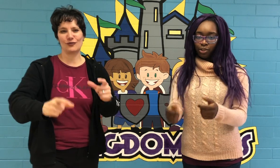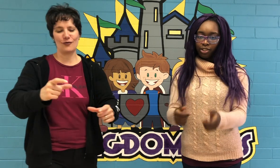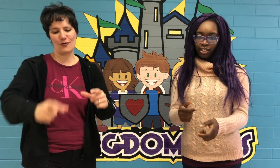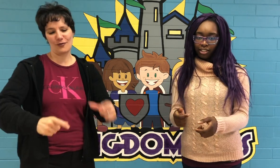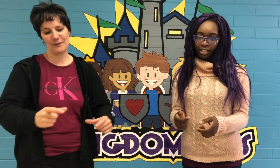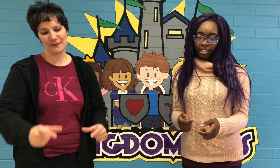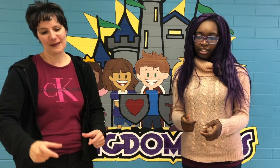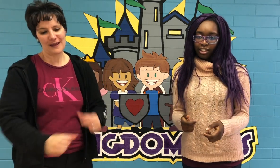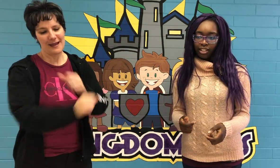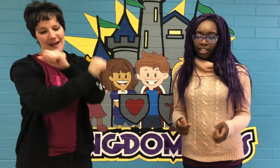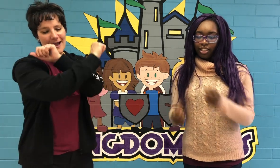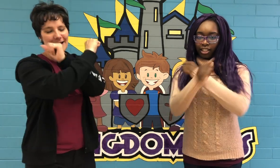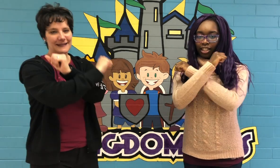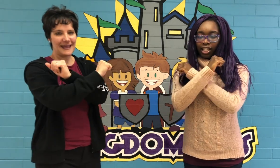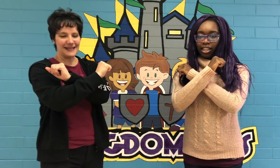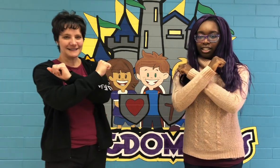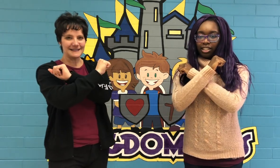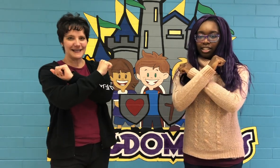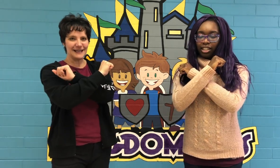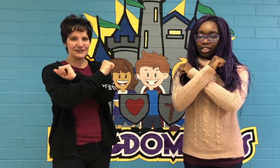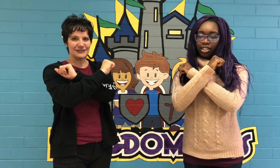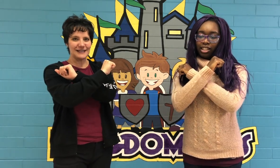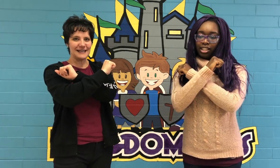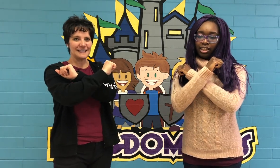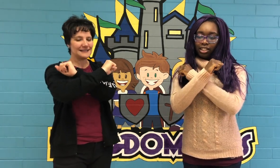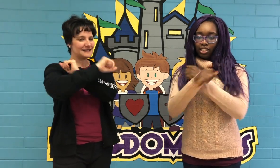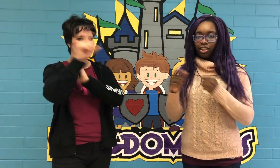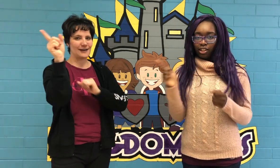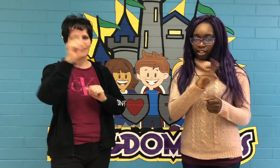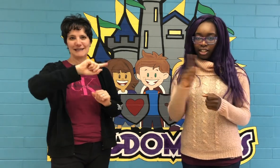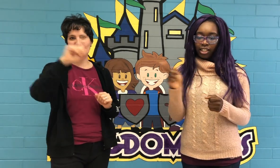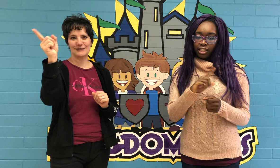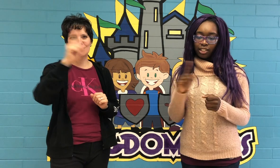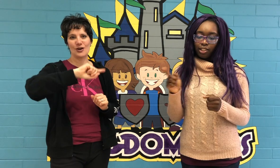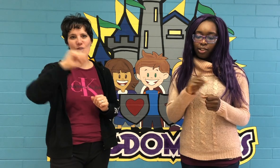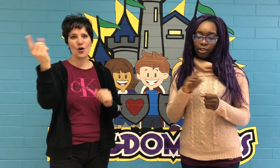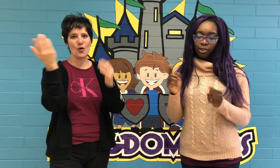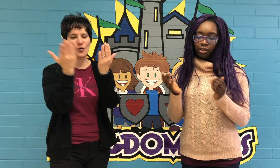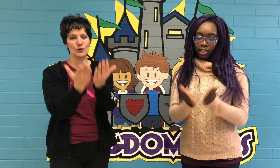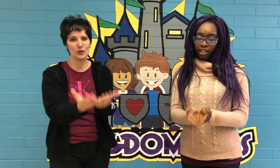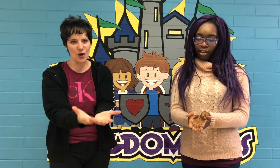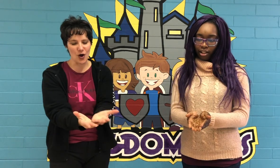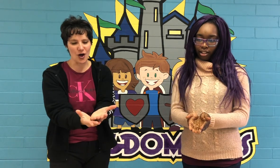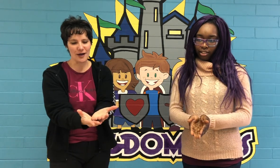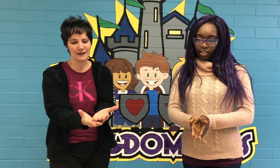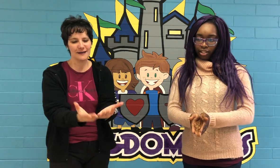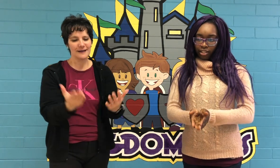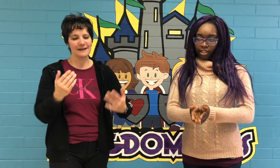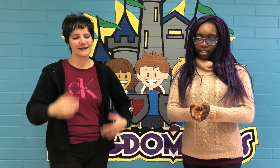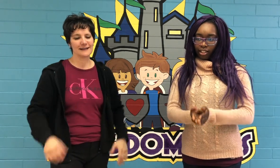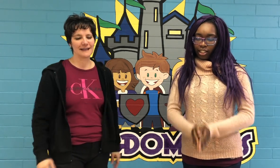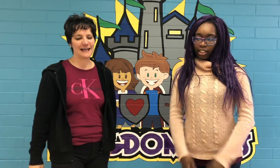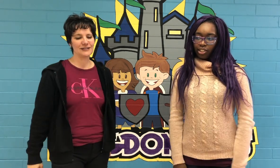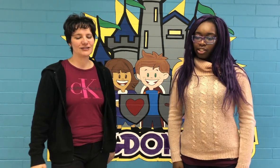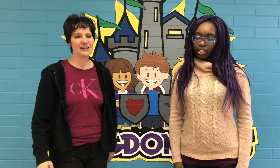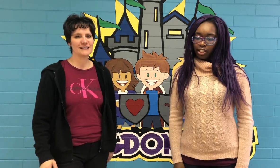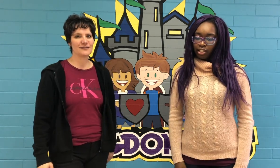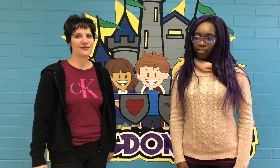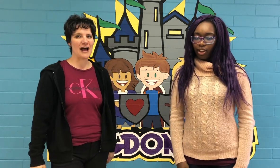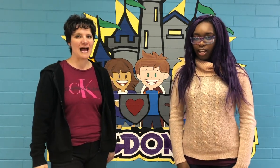self-control. Against such things there is no law. Galatians